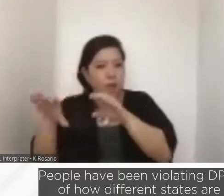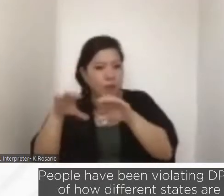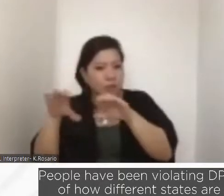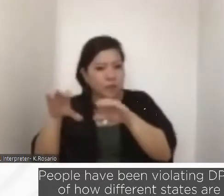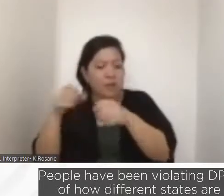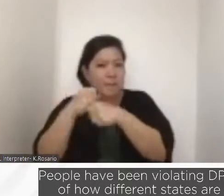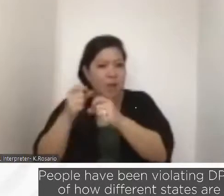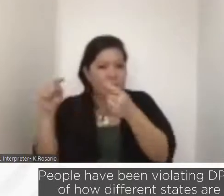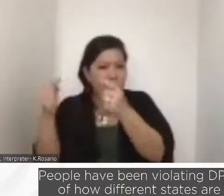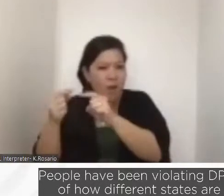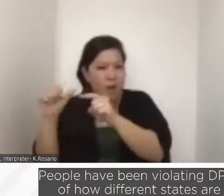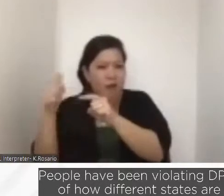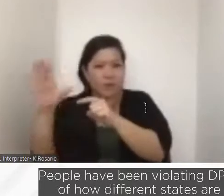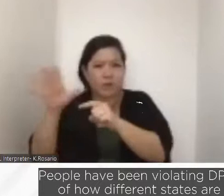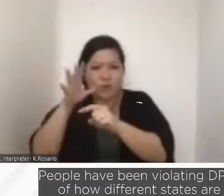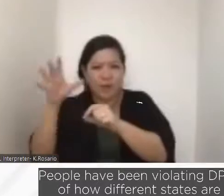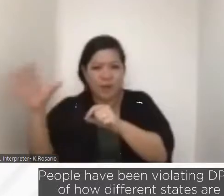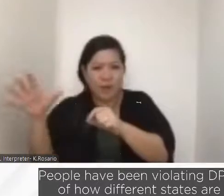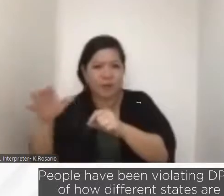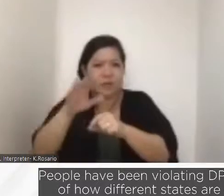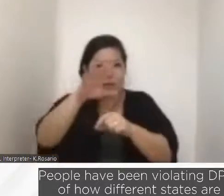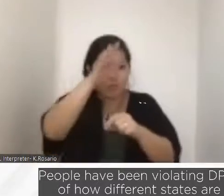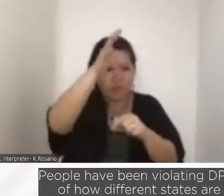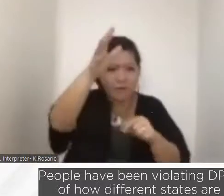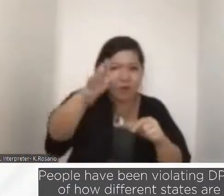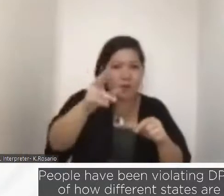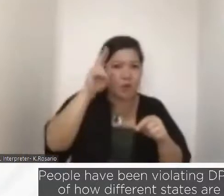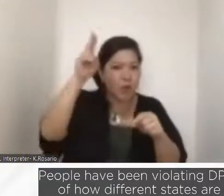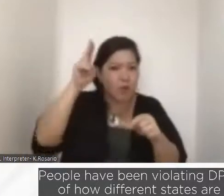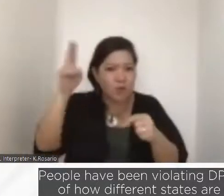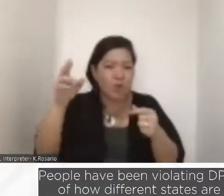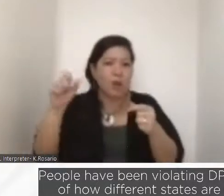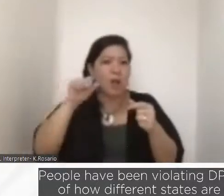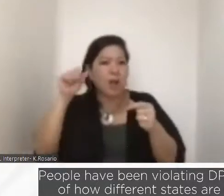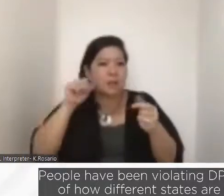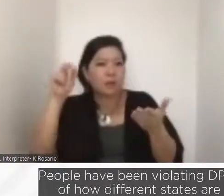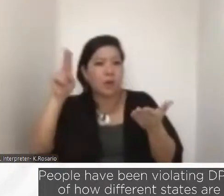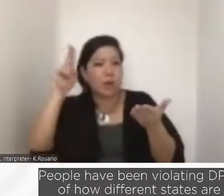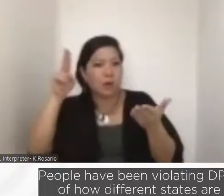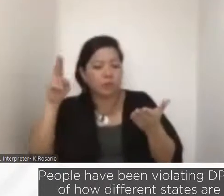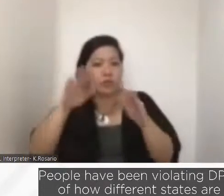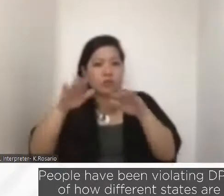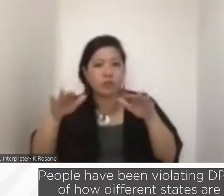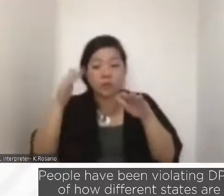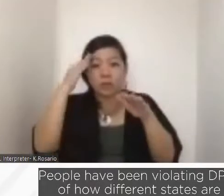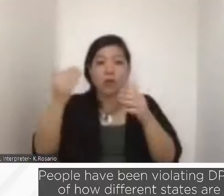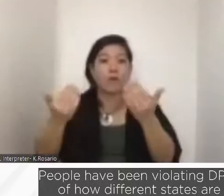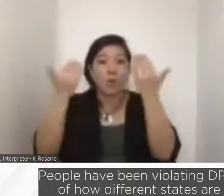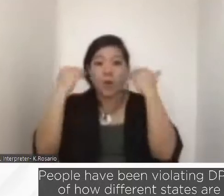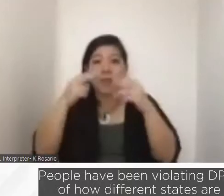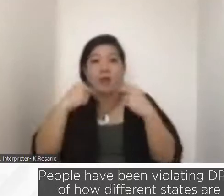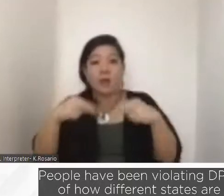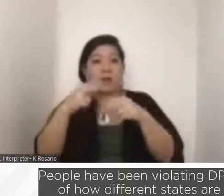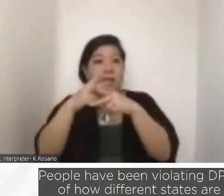hurt your grandmother or your grandfather or your uncle or your auntie. They may overwhelm the healthcare system. And when you have a